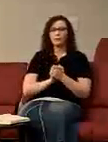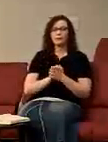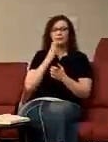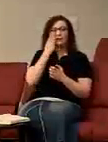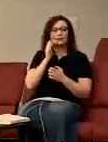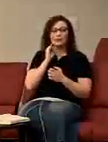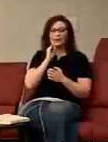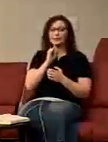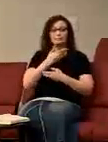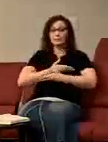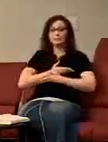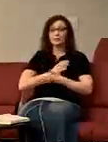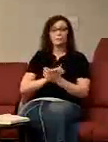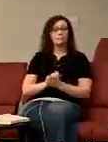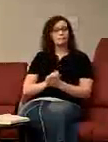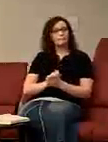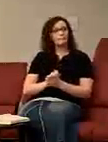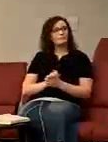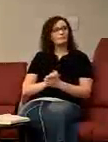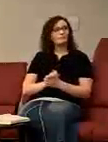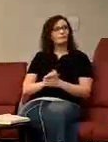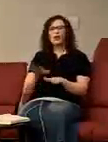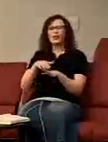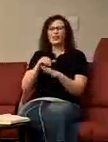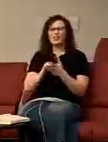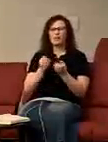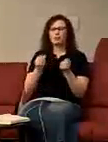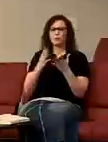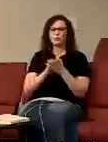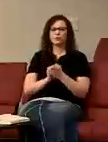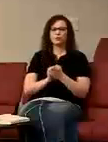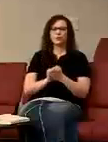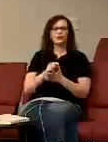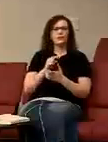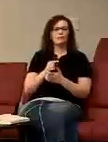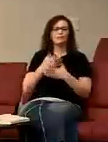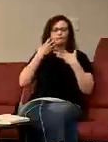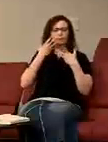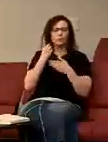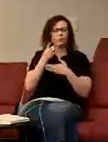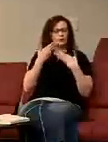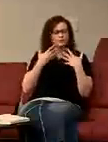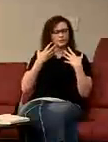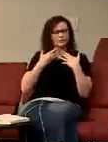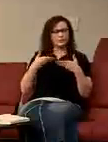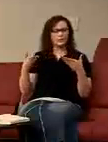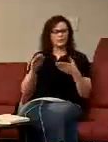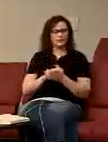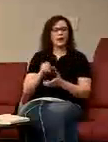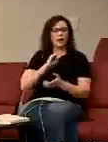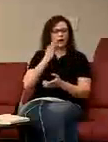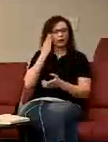then. And I don't want to get on that too much, but you know, one of the sad things is I know two ladies that have